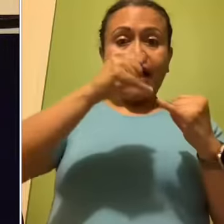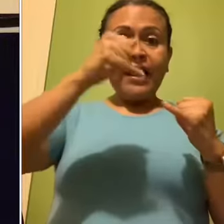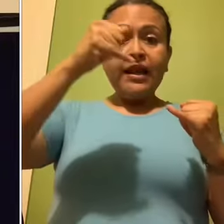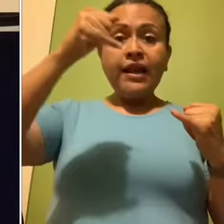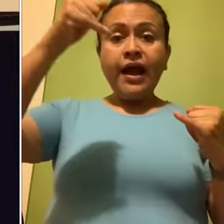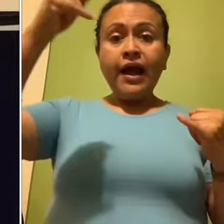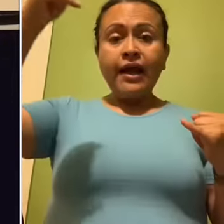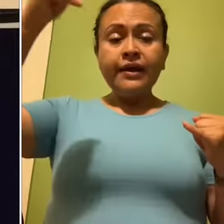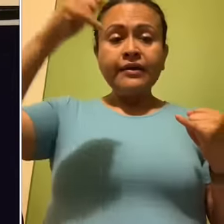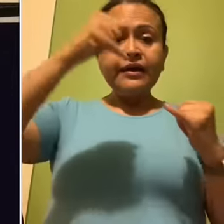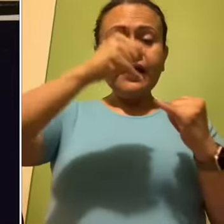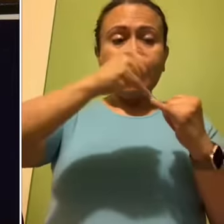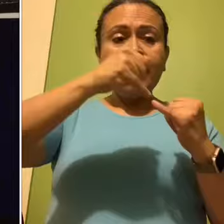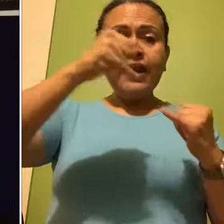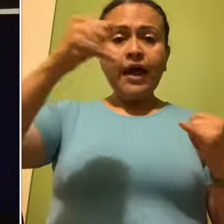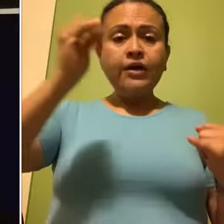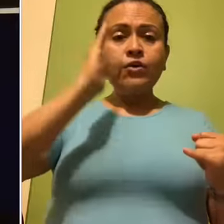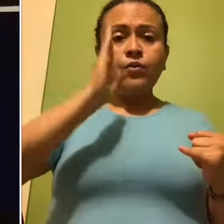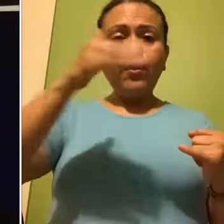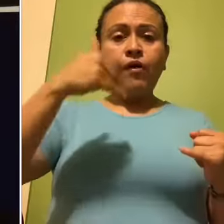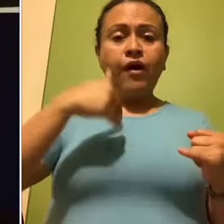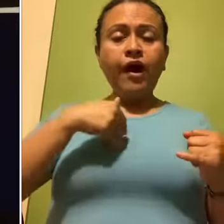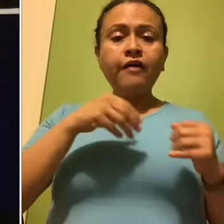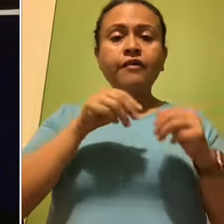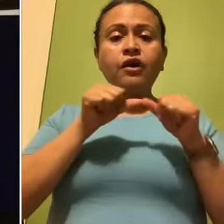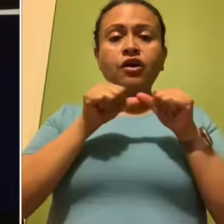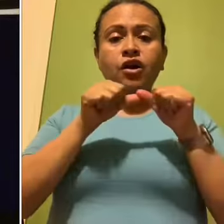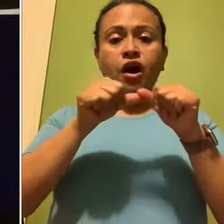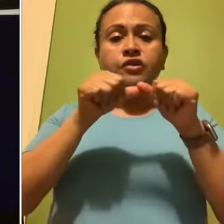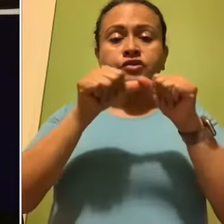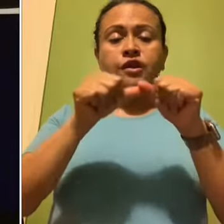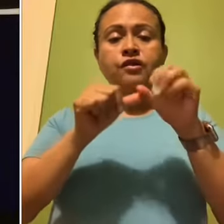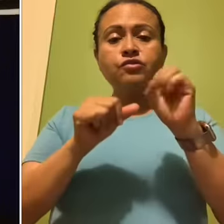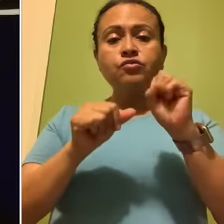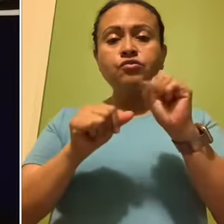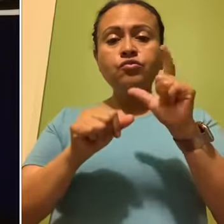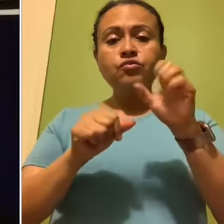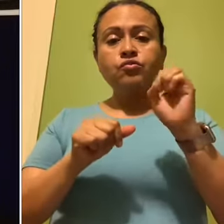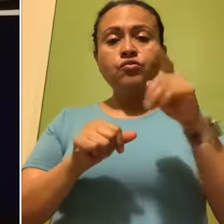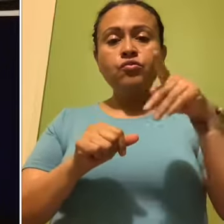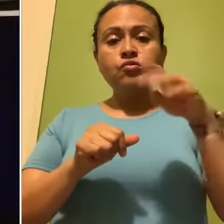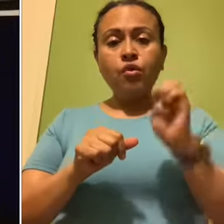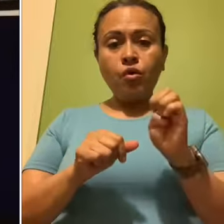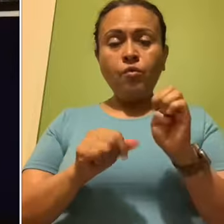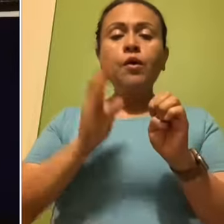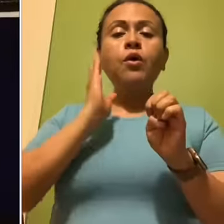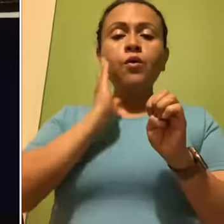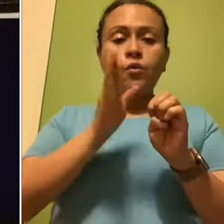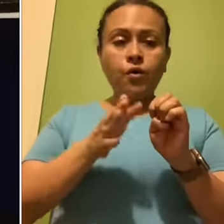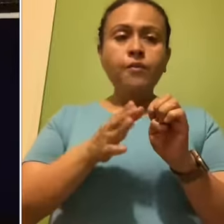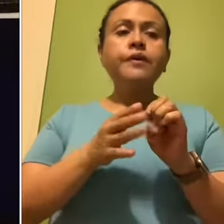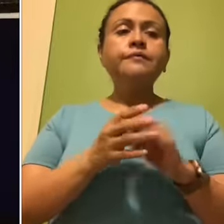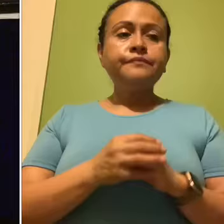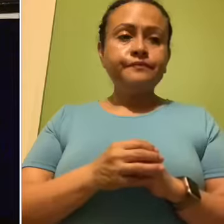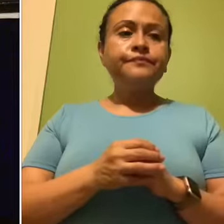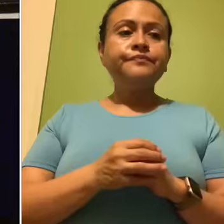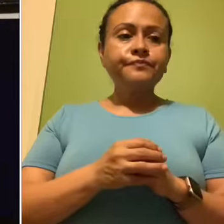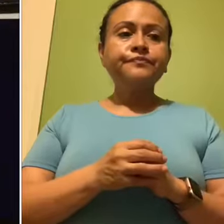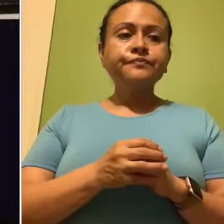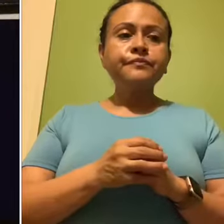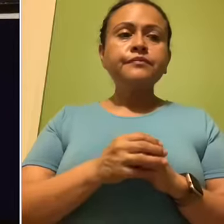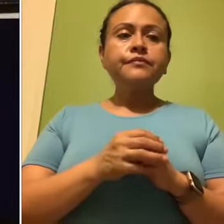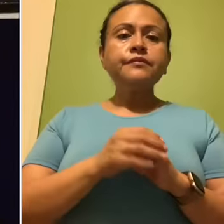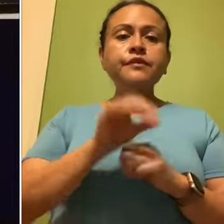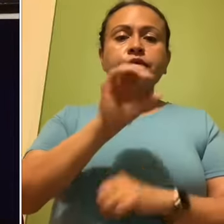thinking about it, that a line will have a constant inclination, or that our line will have a constant slope. And our slope